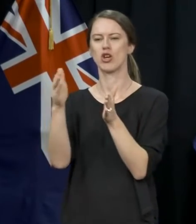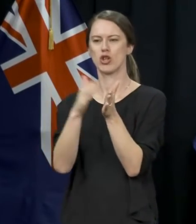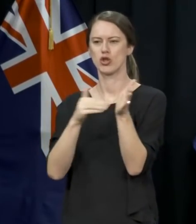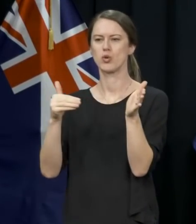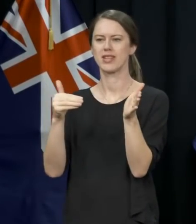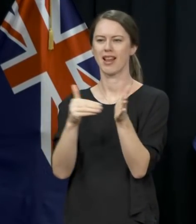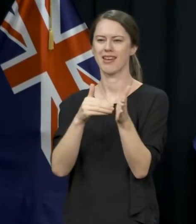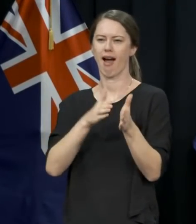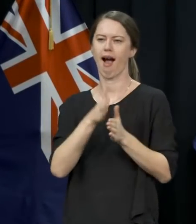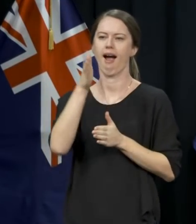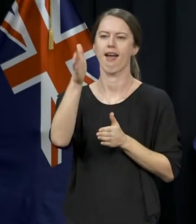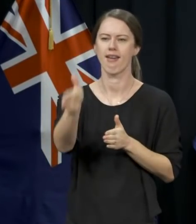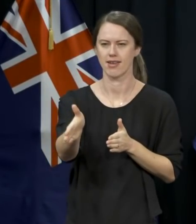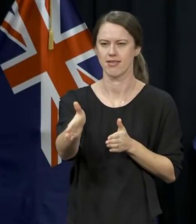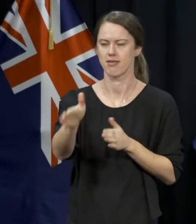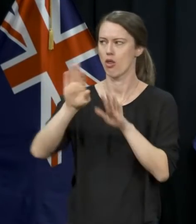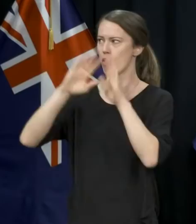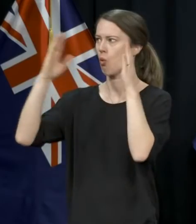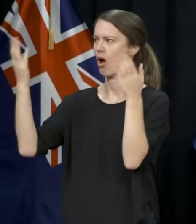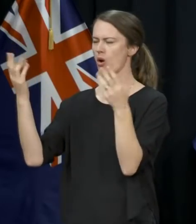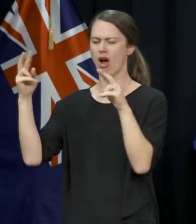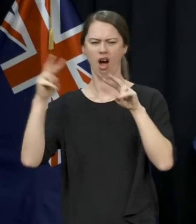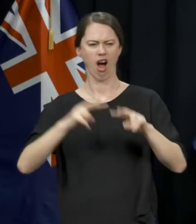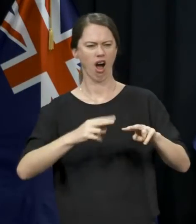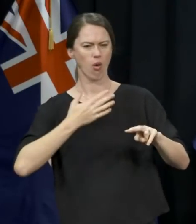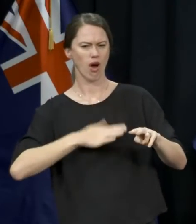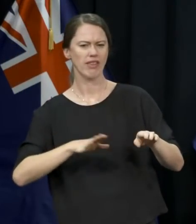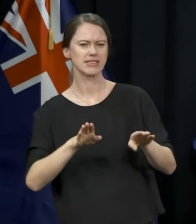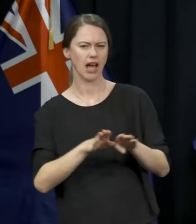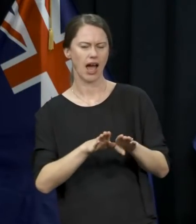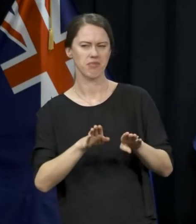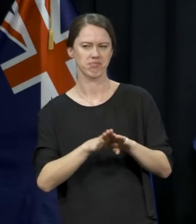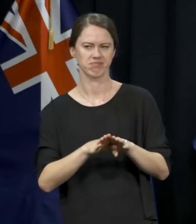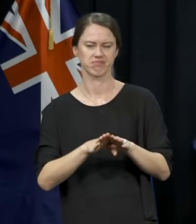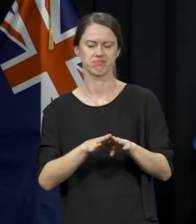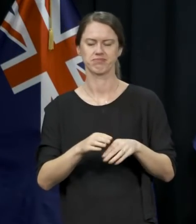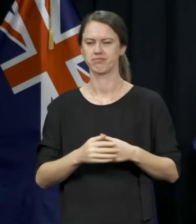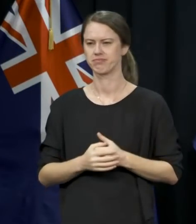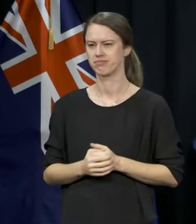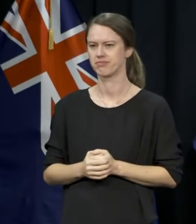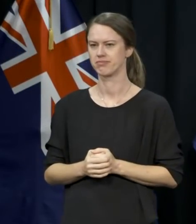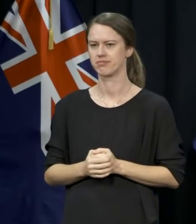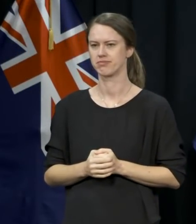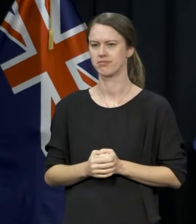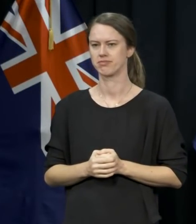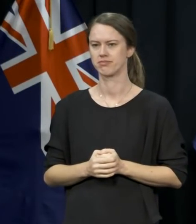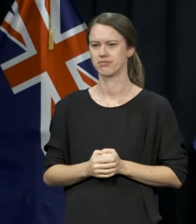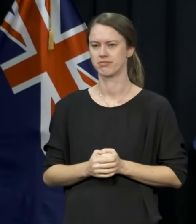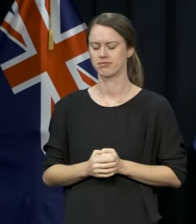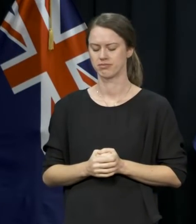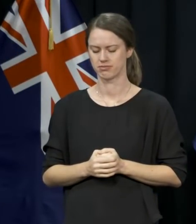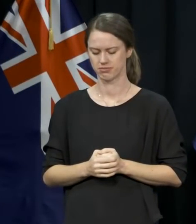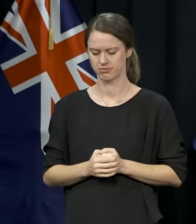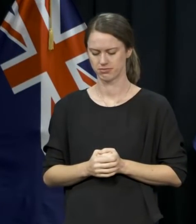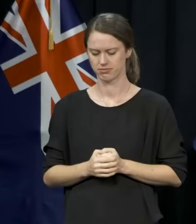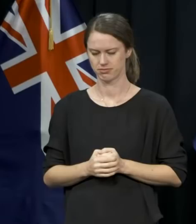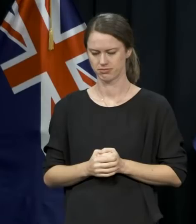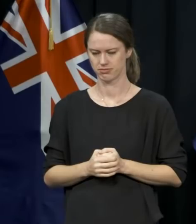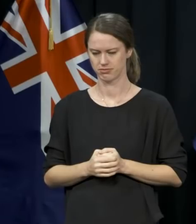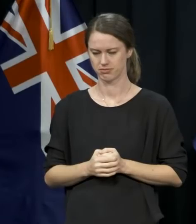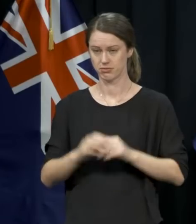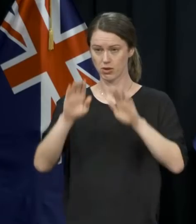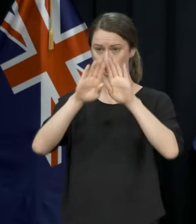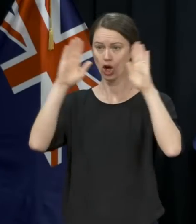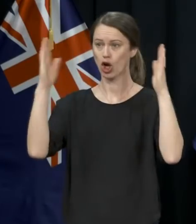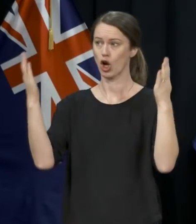the envy of the world. And I think the results do speak for themselves. In global terms,